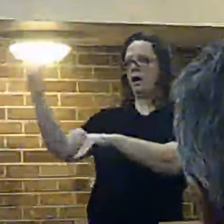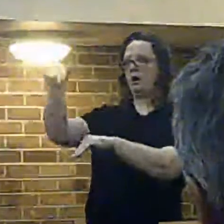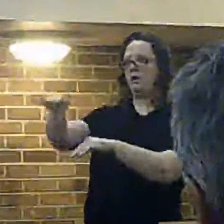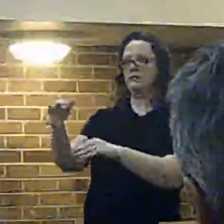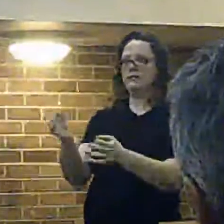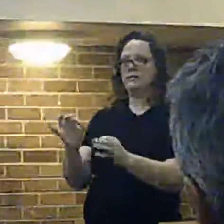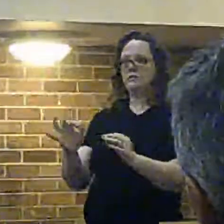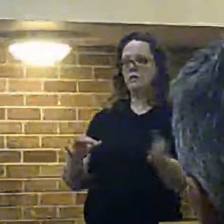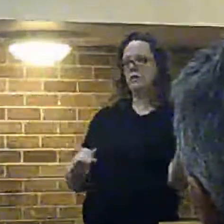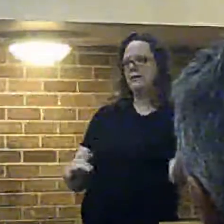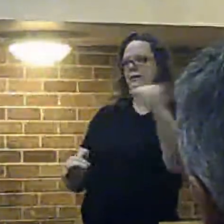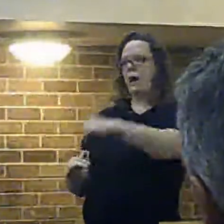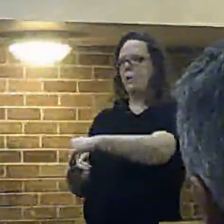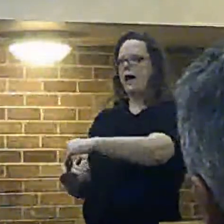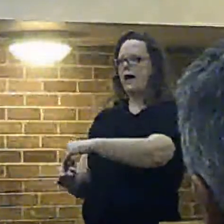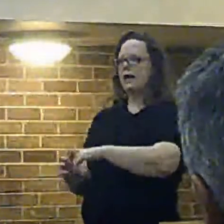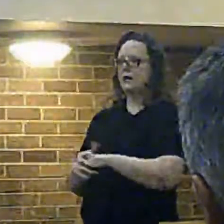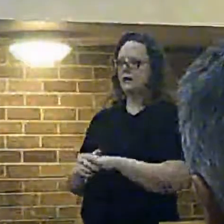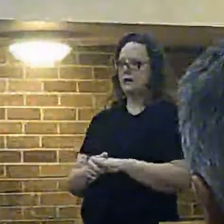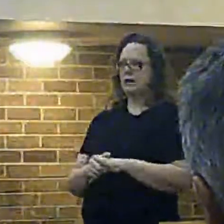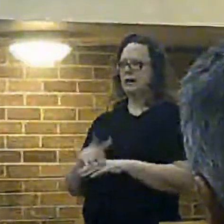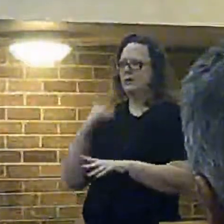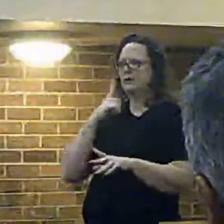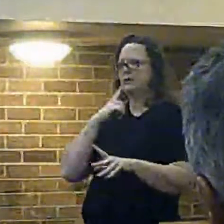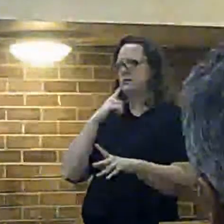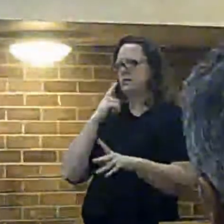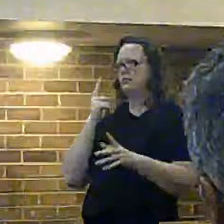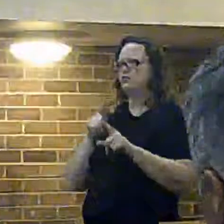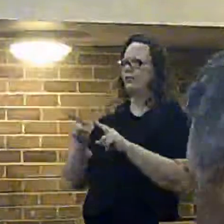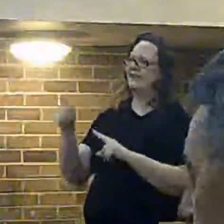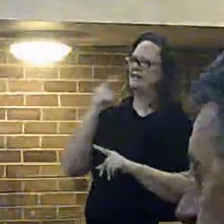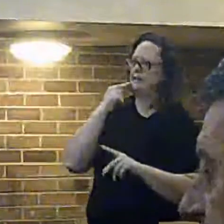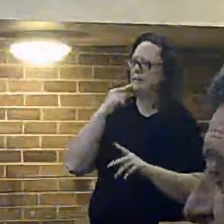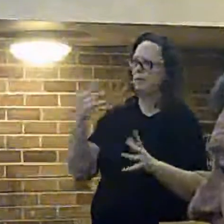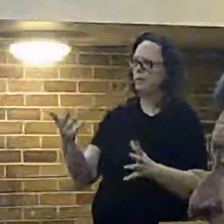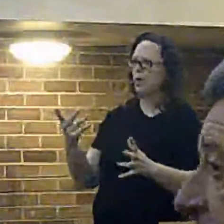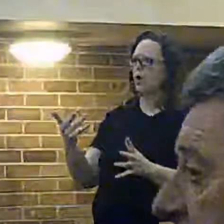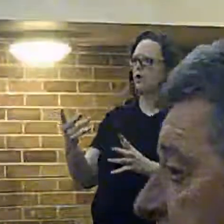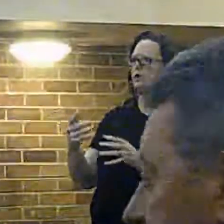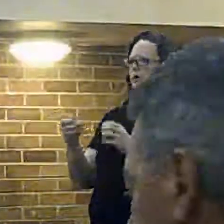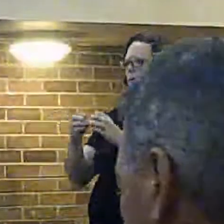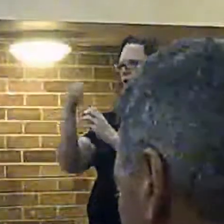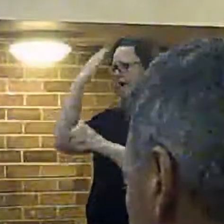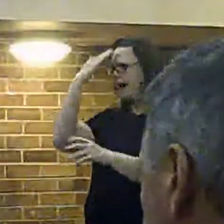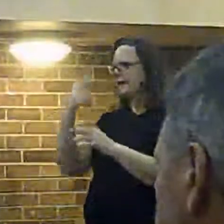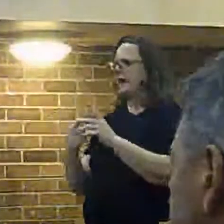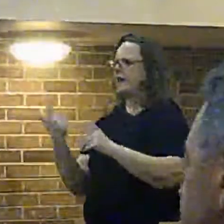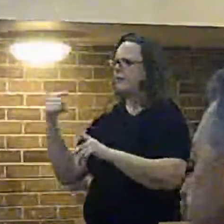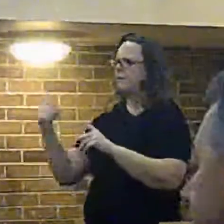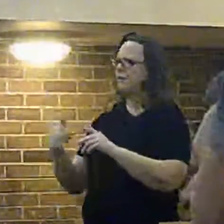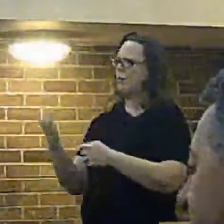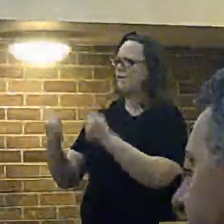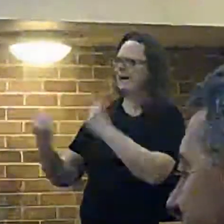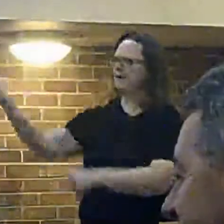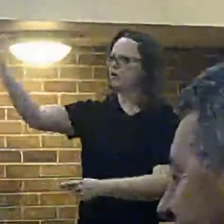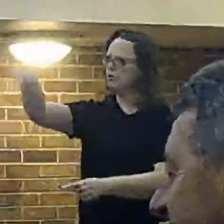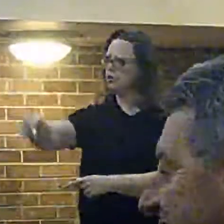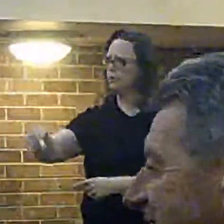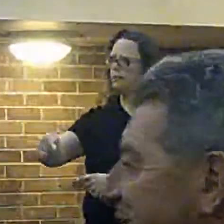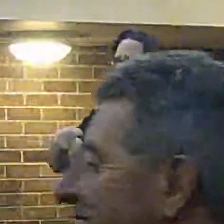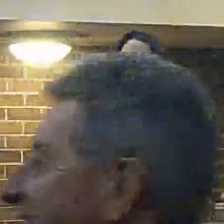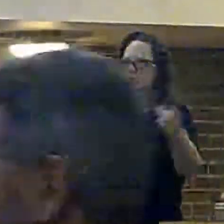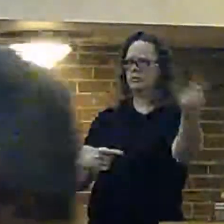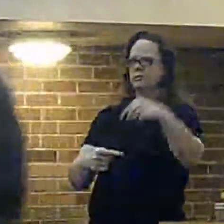to come in that way. I'm really oversimplifying it, but that's basically where we are, where we're into. You keep on saying that you're a